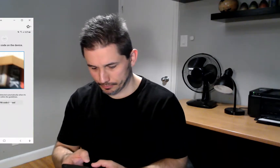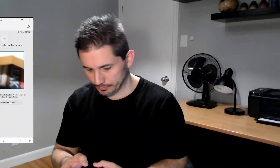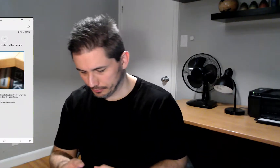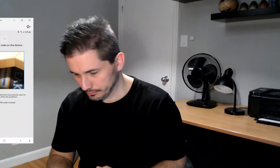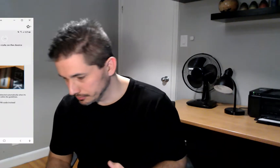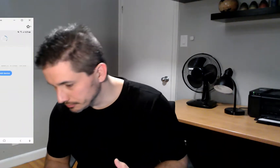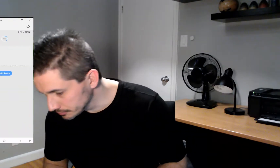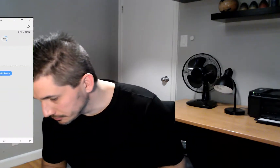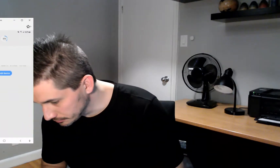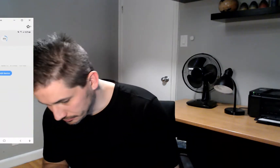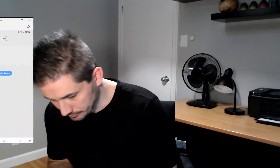in the code manually.